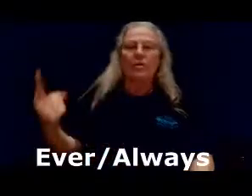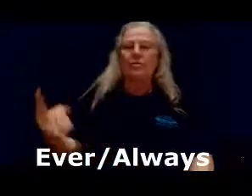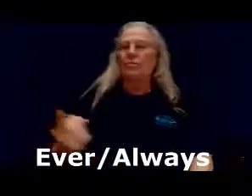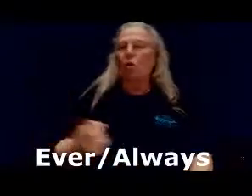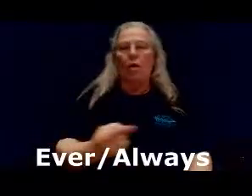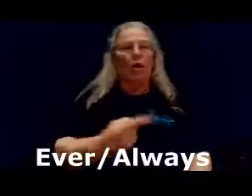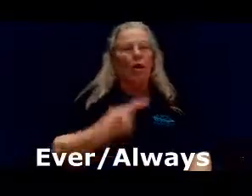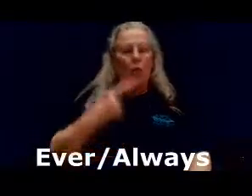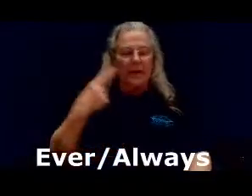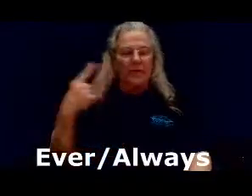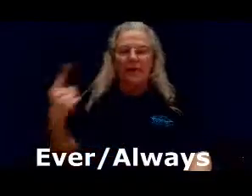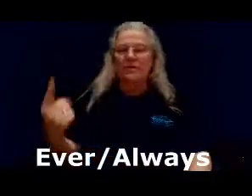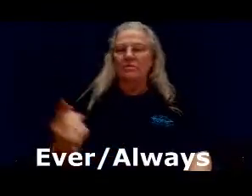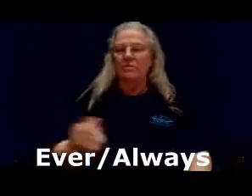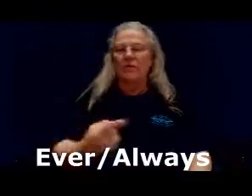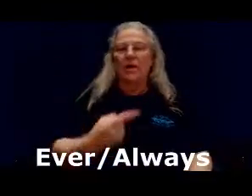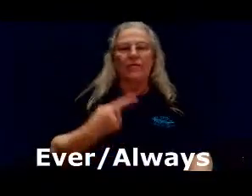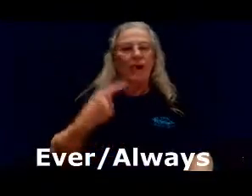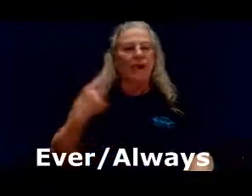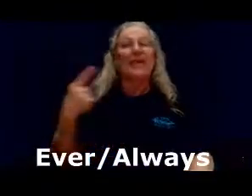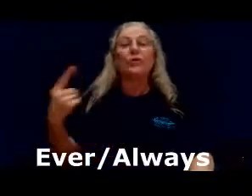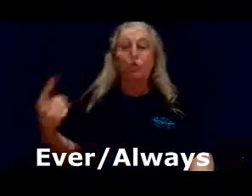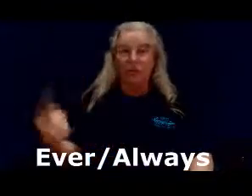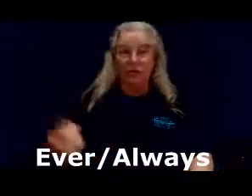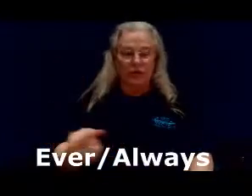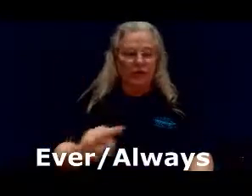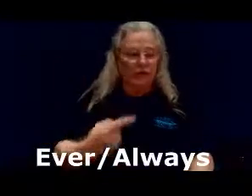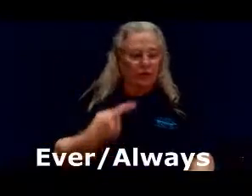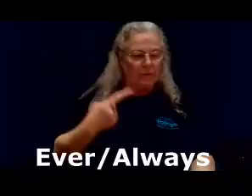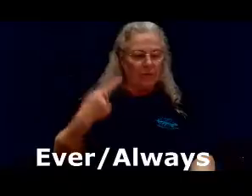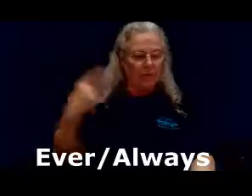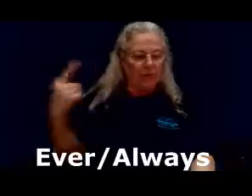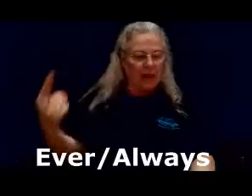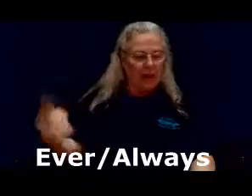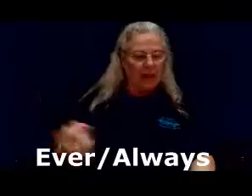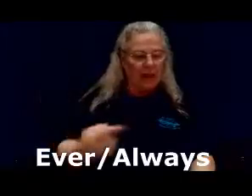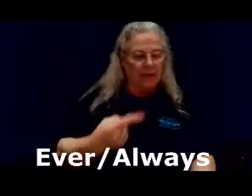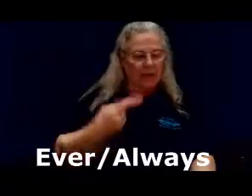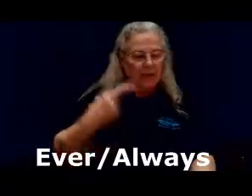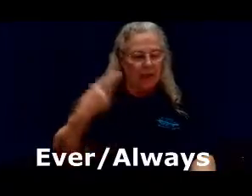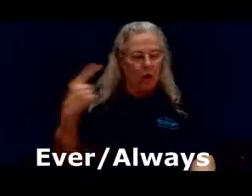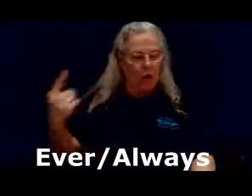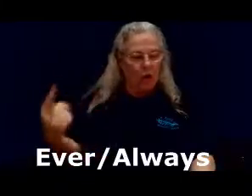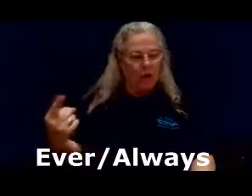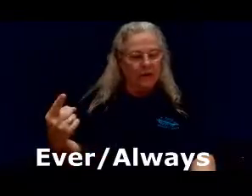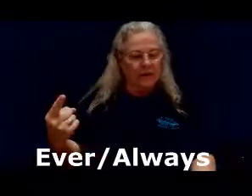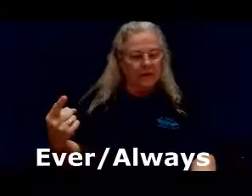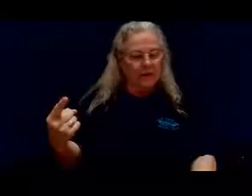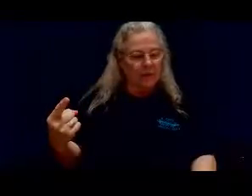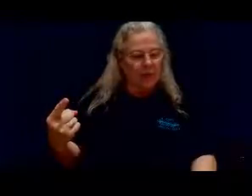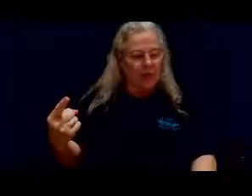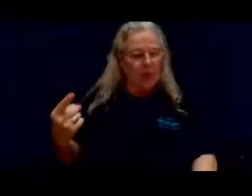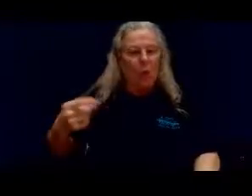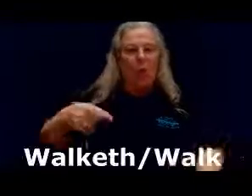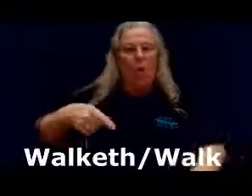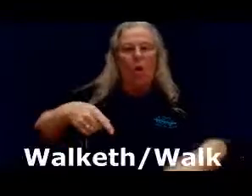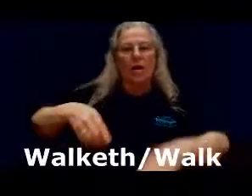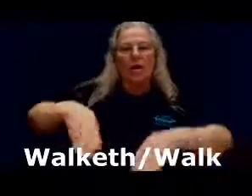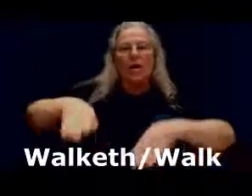Ever or always, it's kind of like an eternal circle. Ever or always. Walketh,